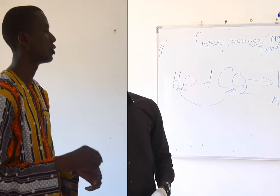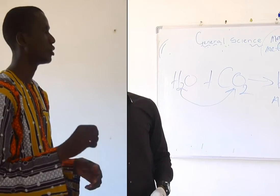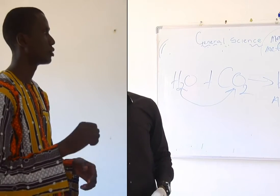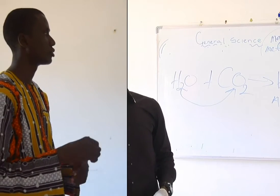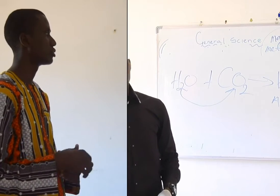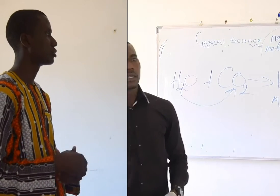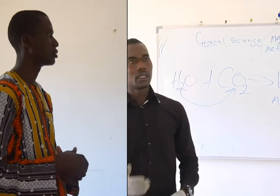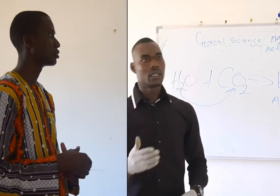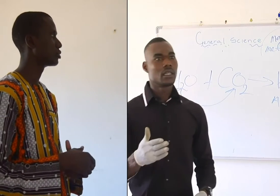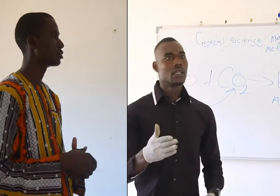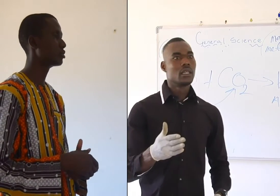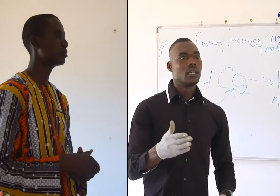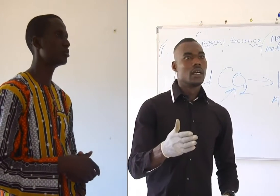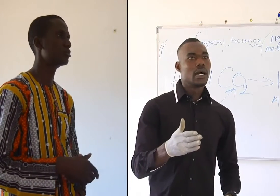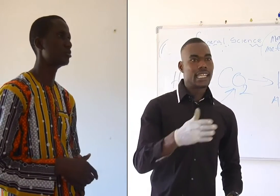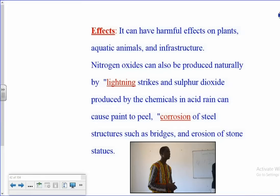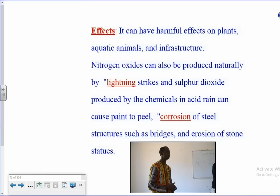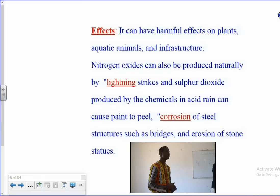Okay?